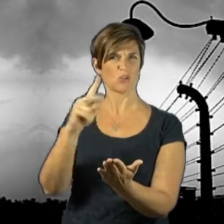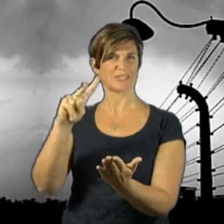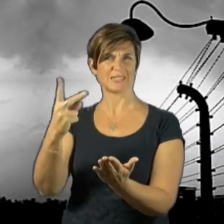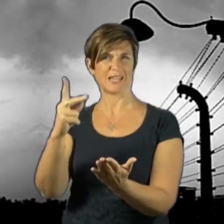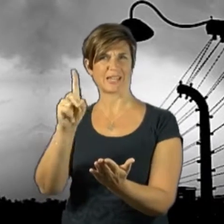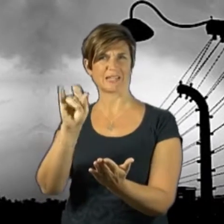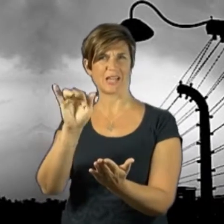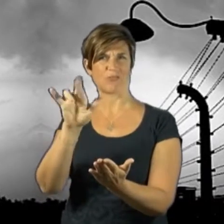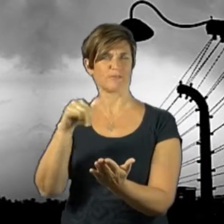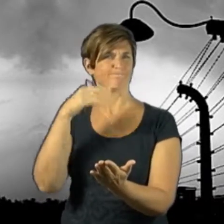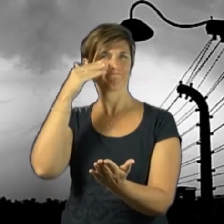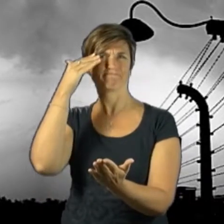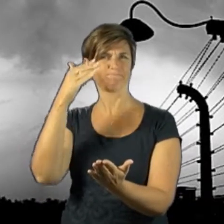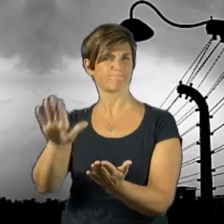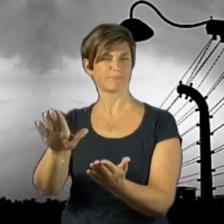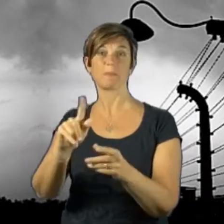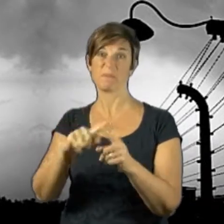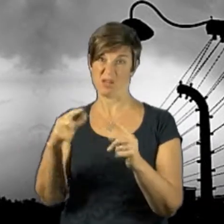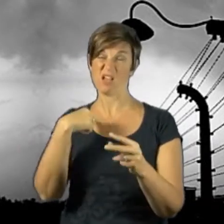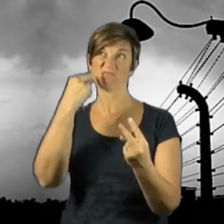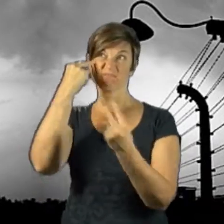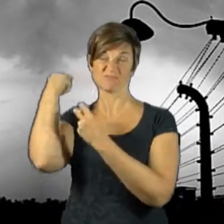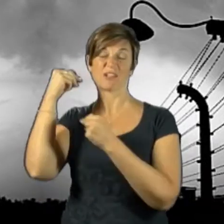I don't know if it was the first or second one that she had,